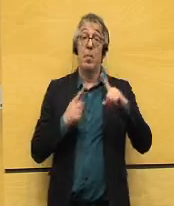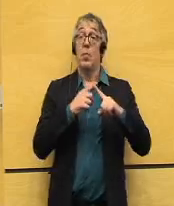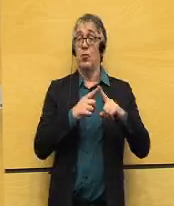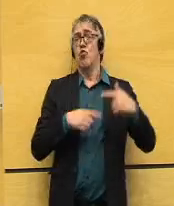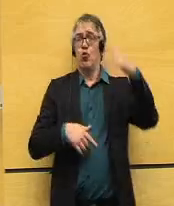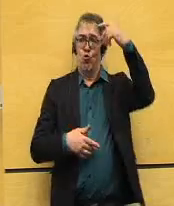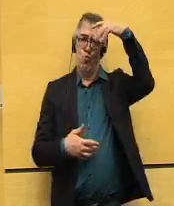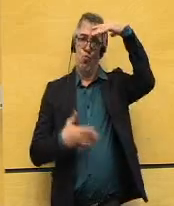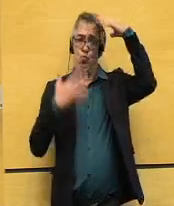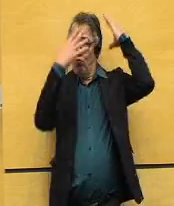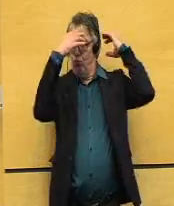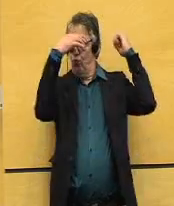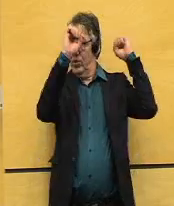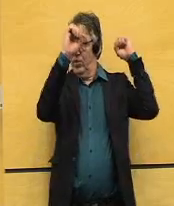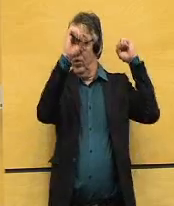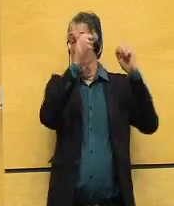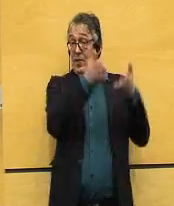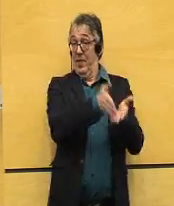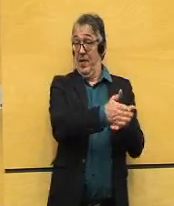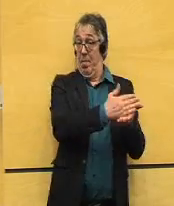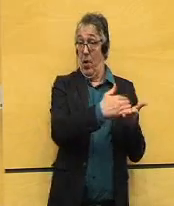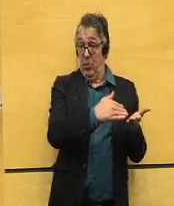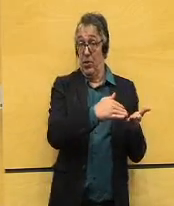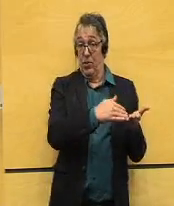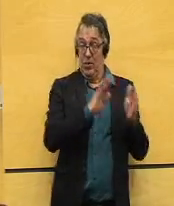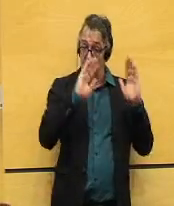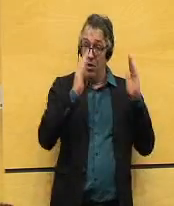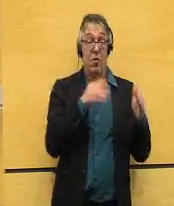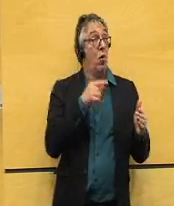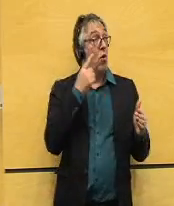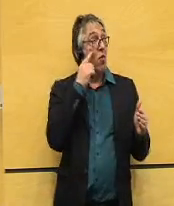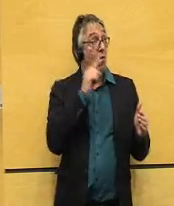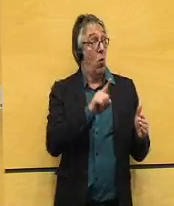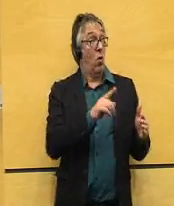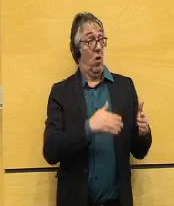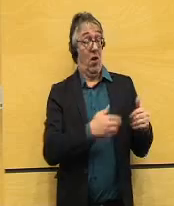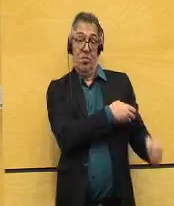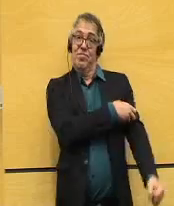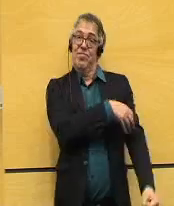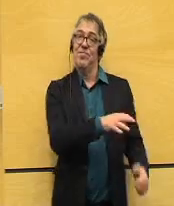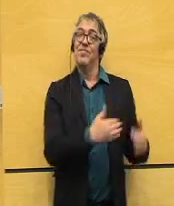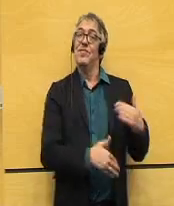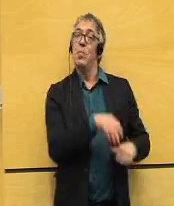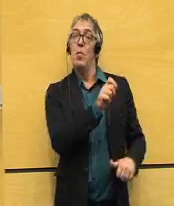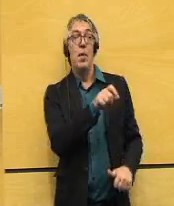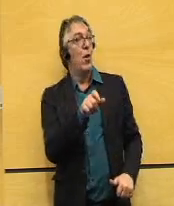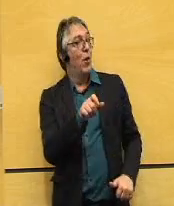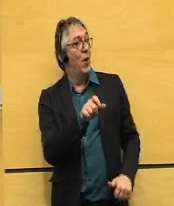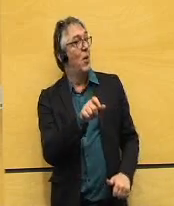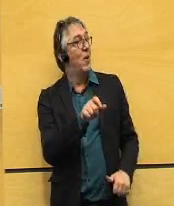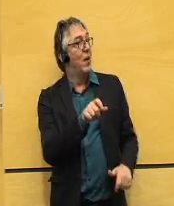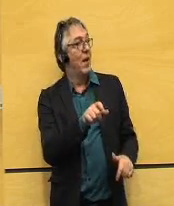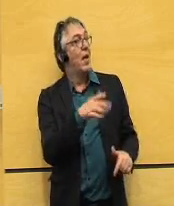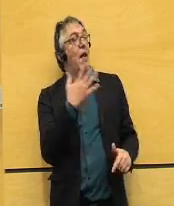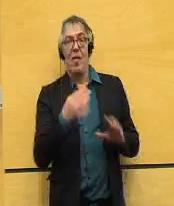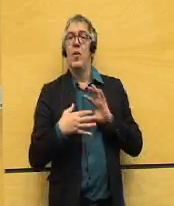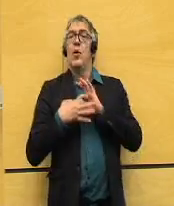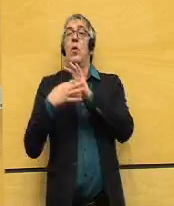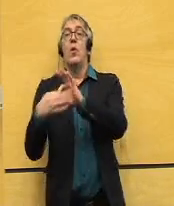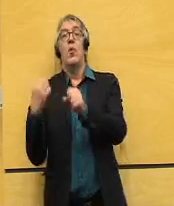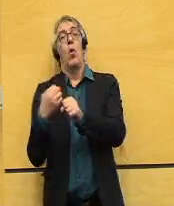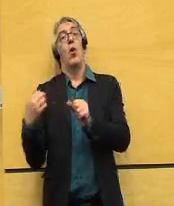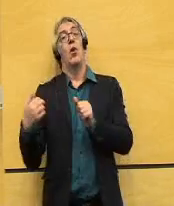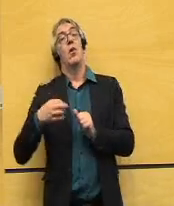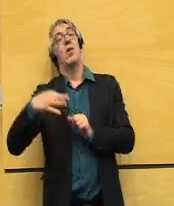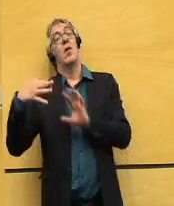agencies that promote women's rights, such as the Department of Women and Family Affairs under the